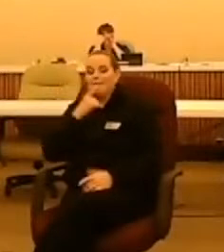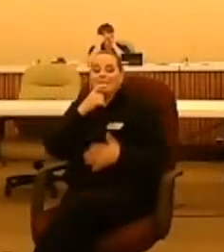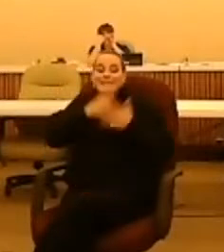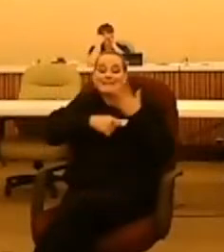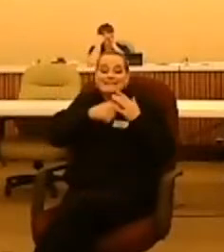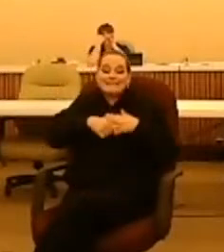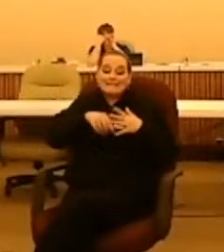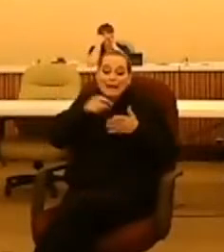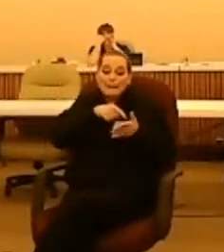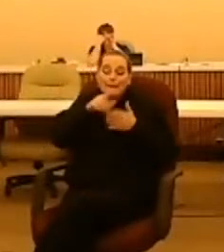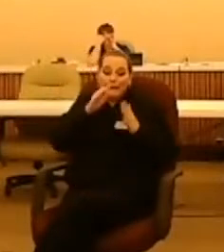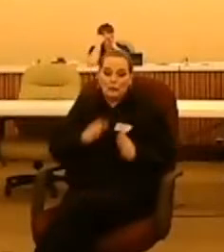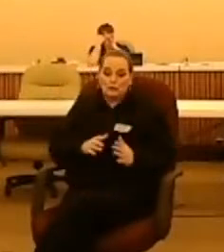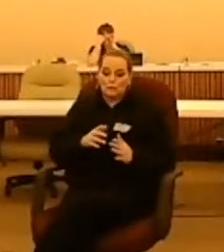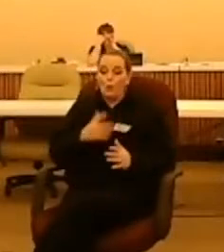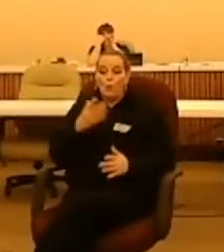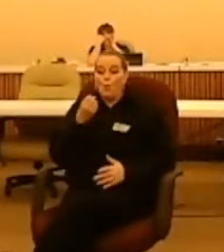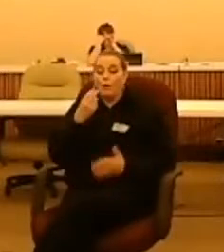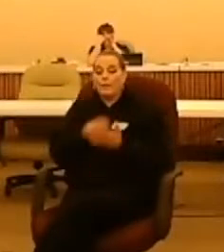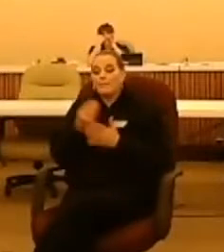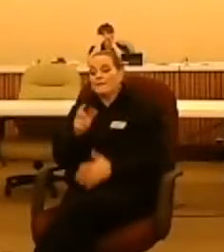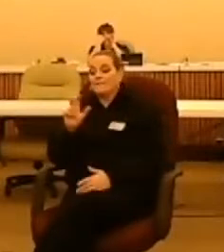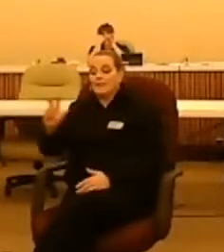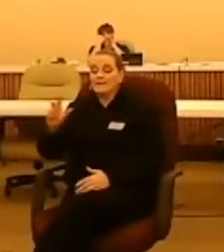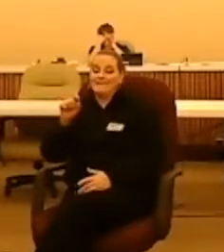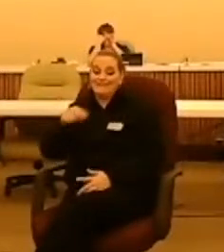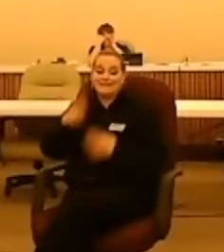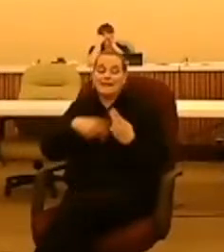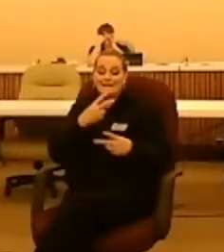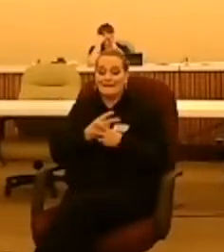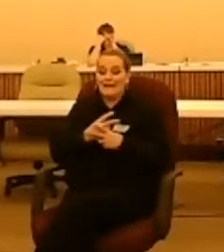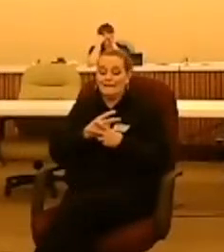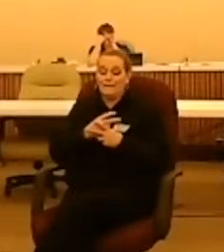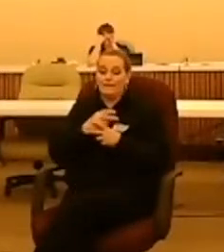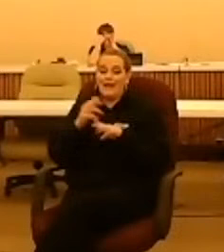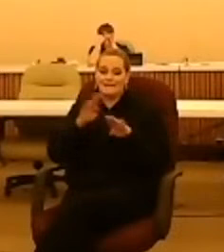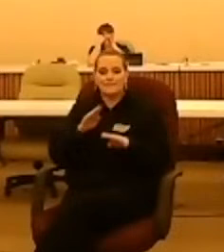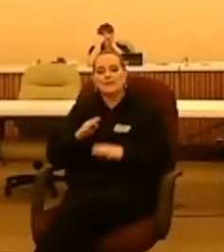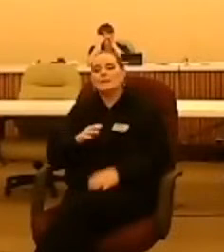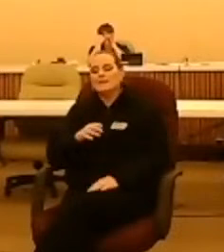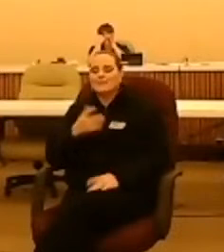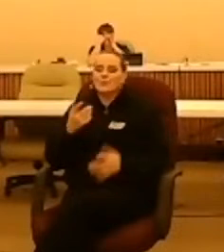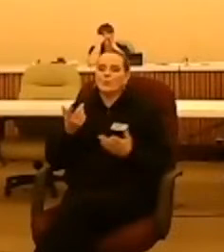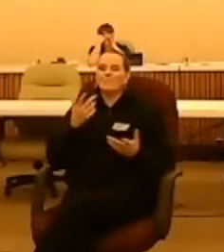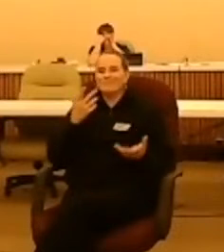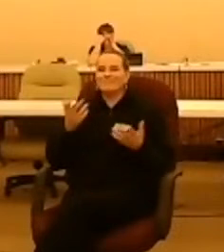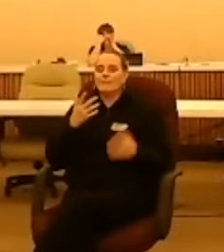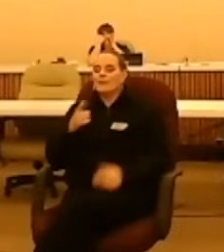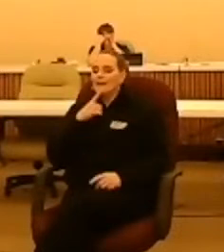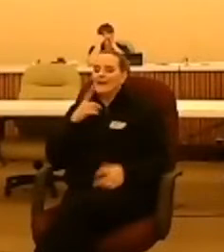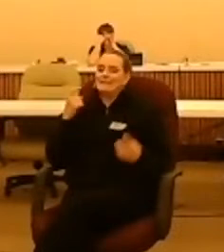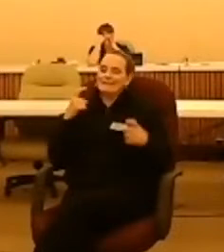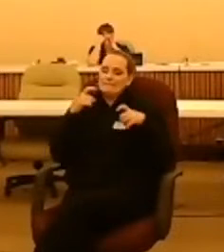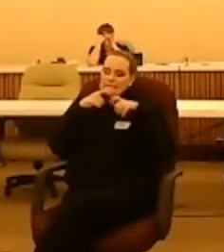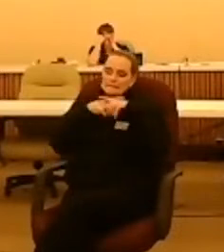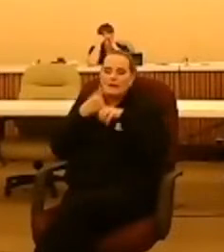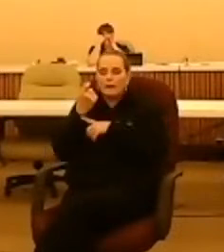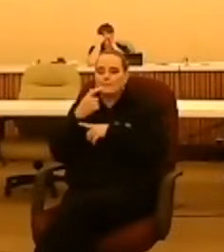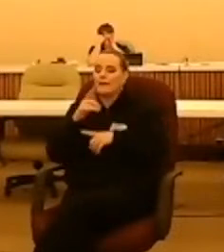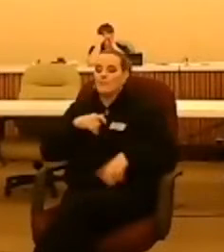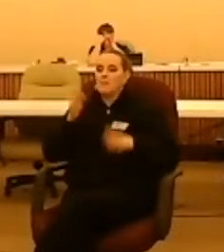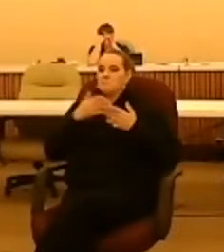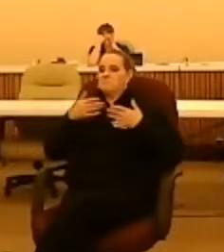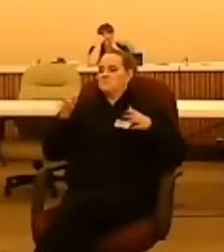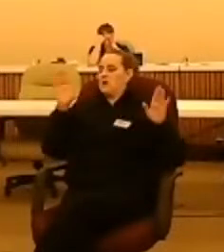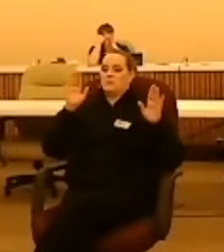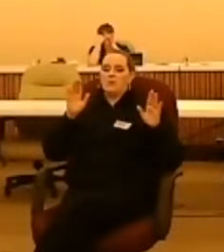dollars are funding this person committing this kind of activity. So it does get kind of convoluted, but I think in